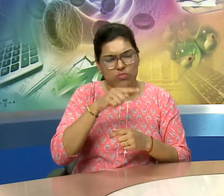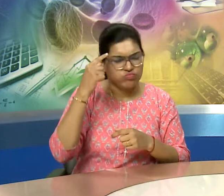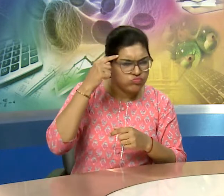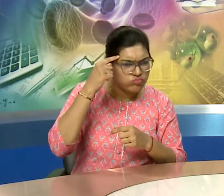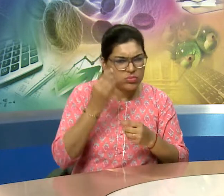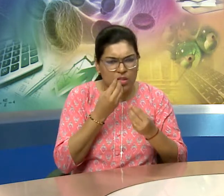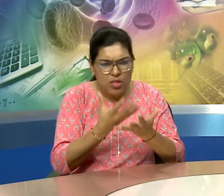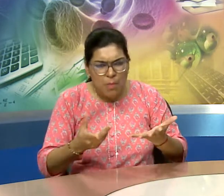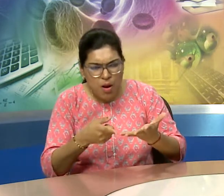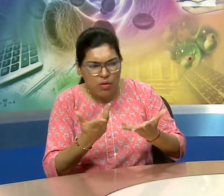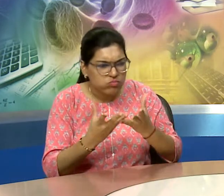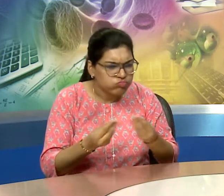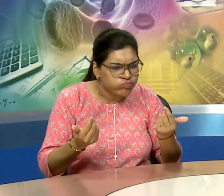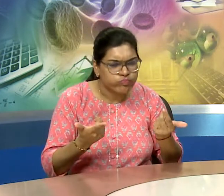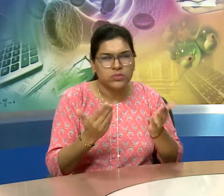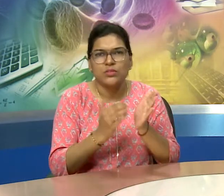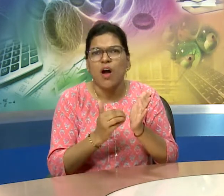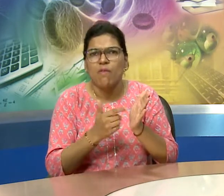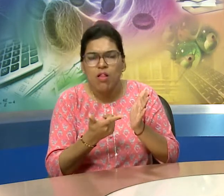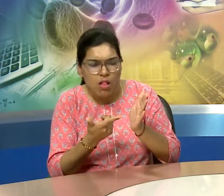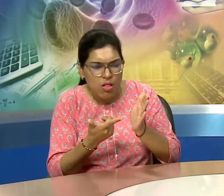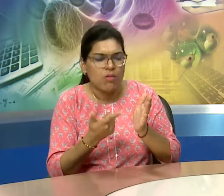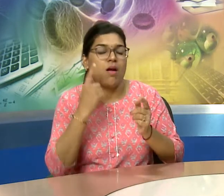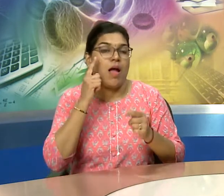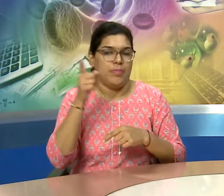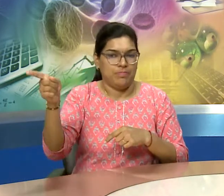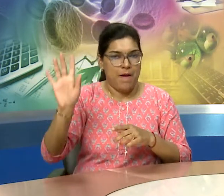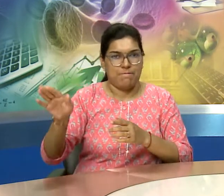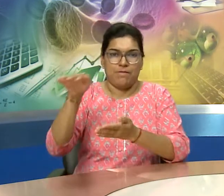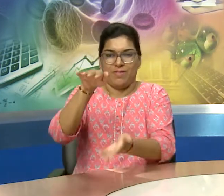granary, where we keep all the items